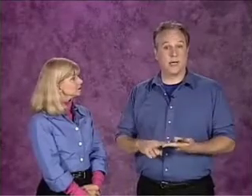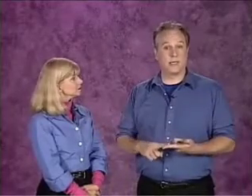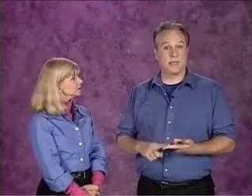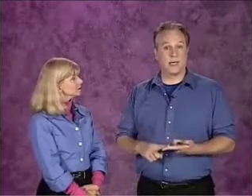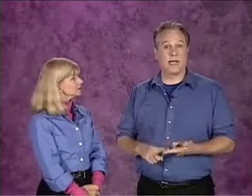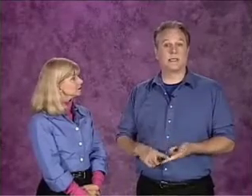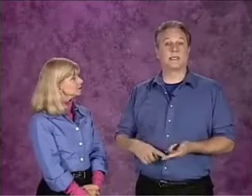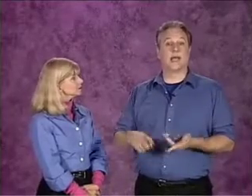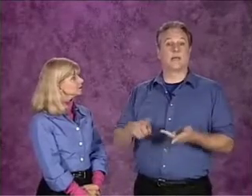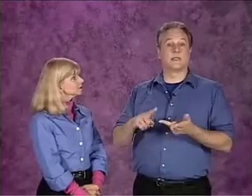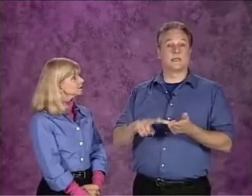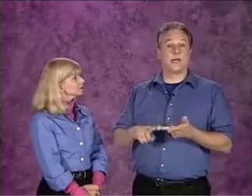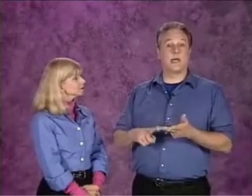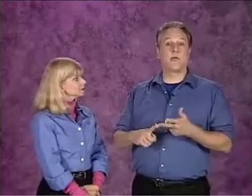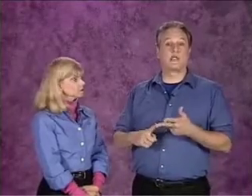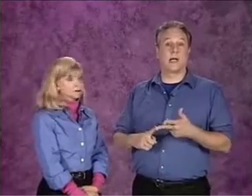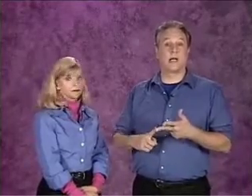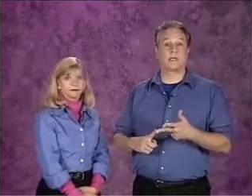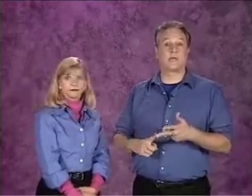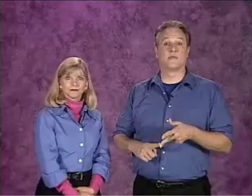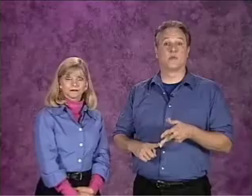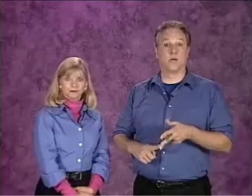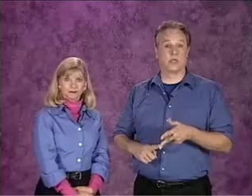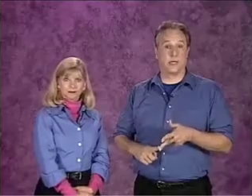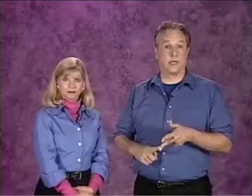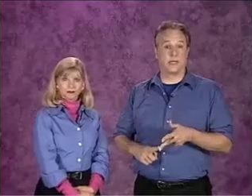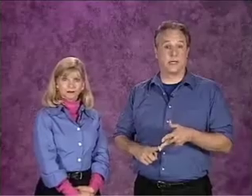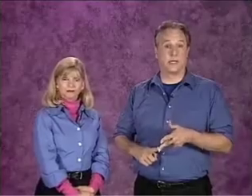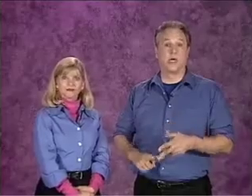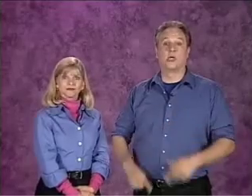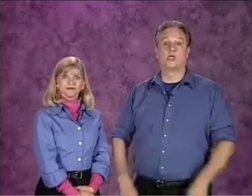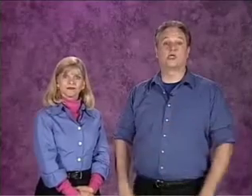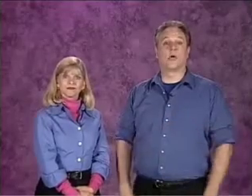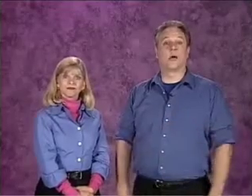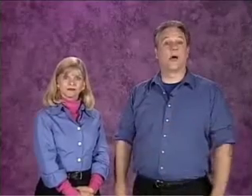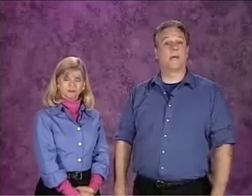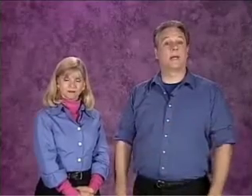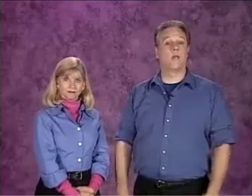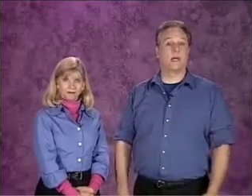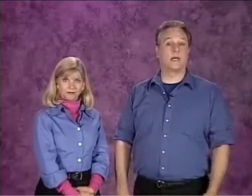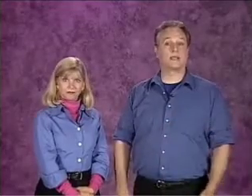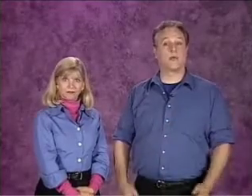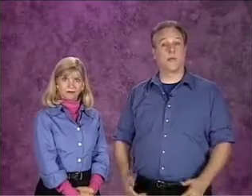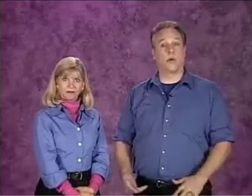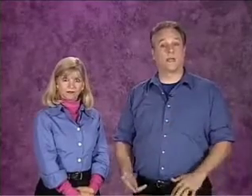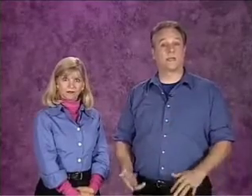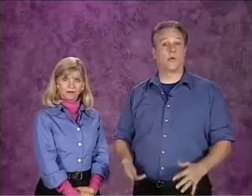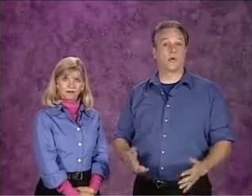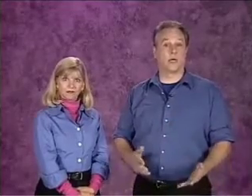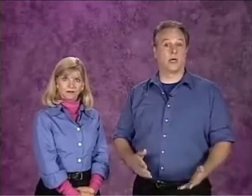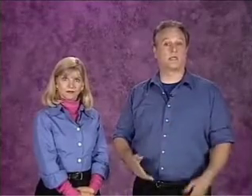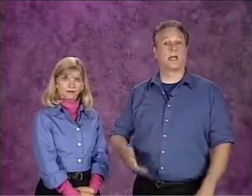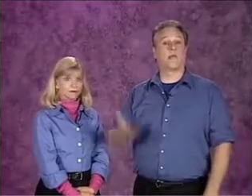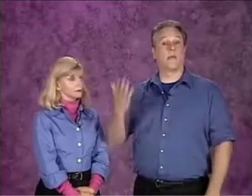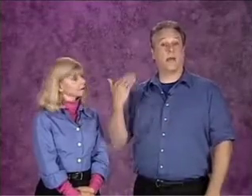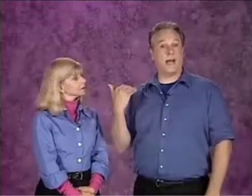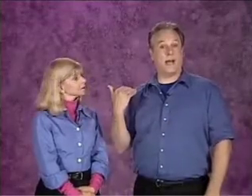time-related signs, and the sign language concept of directionality to show how many weeks or months or years in the